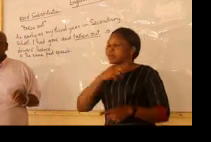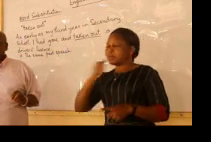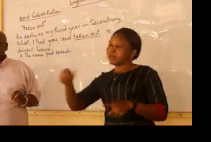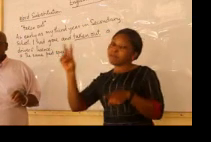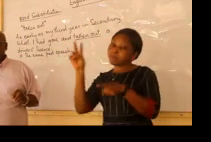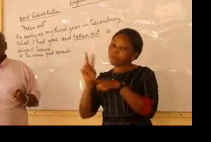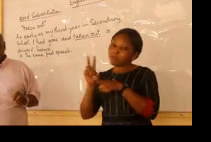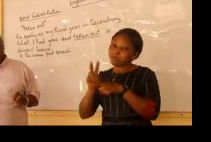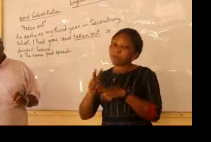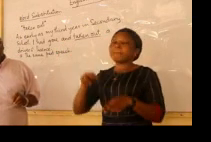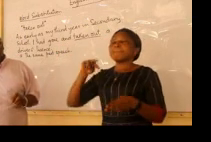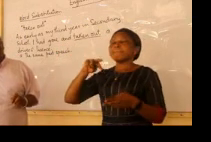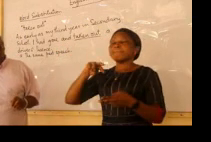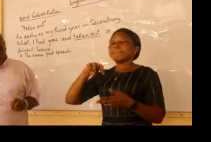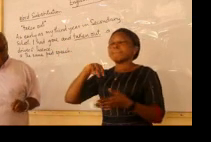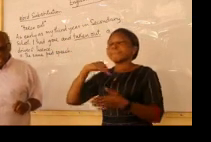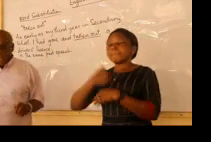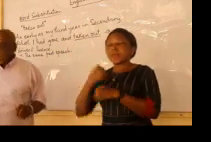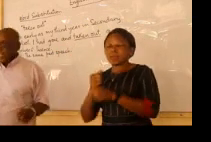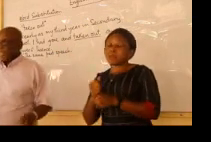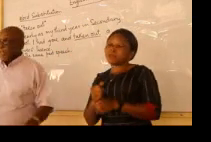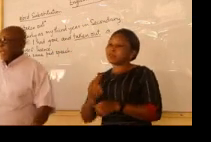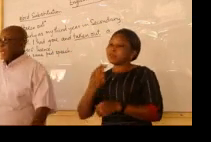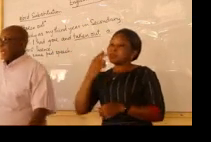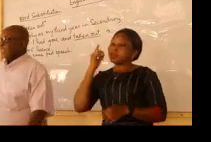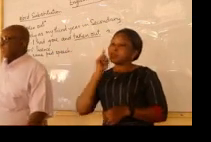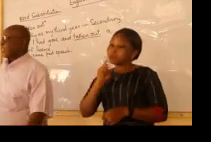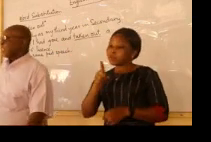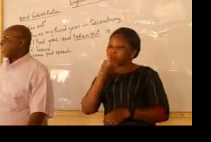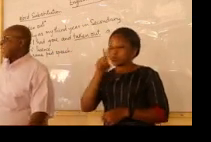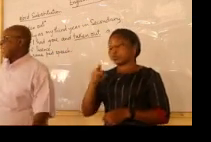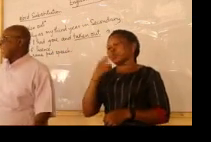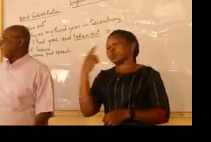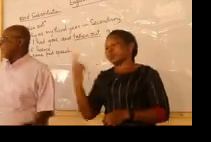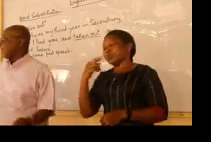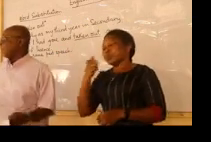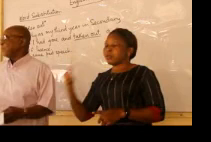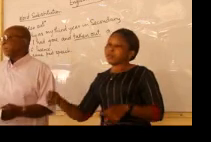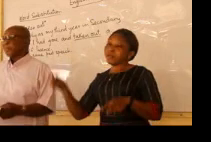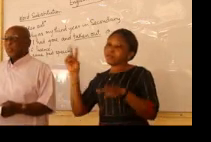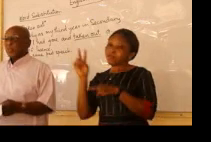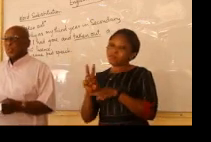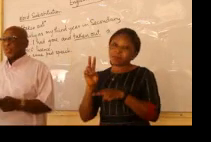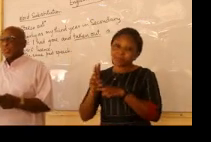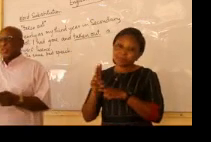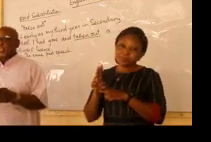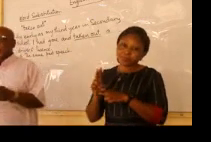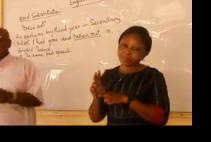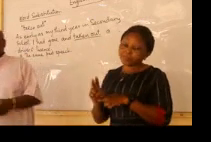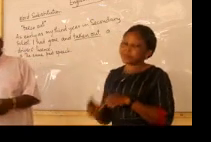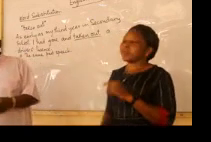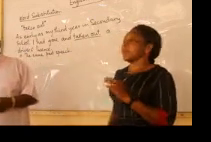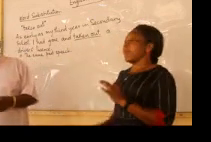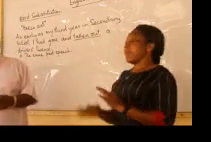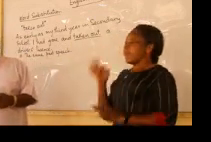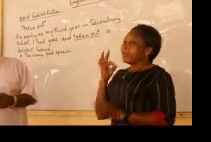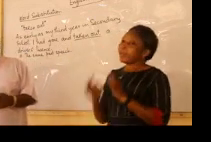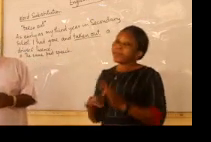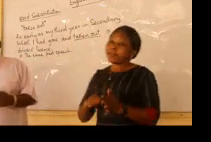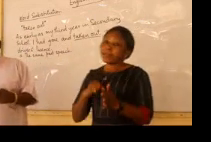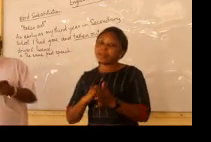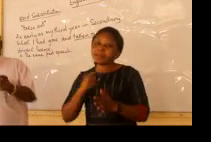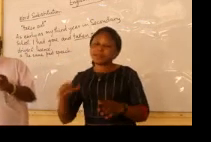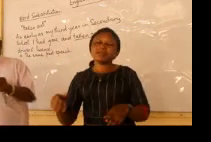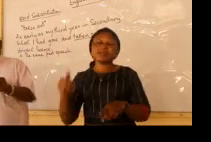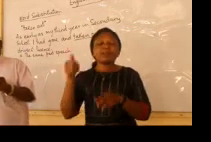the verb to replace it. And if it is an adverb, you use an adverb